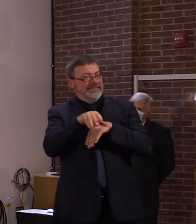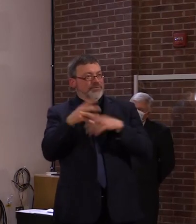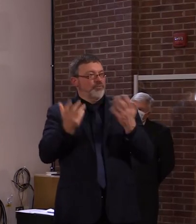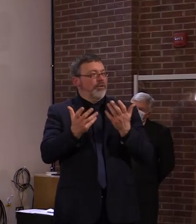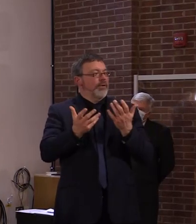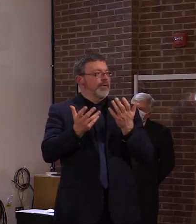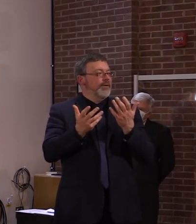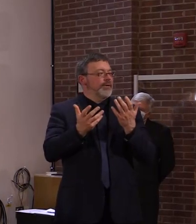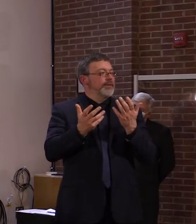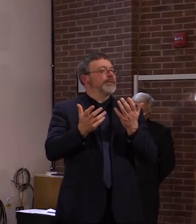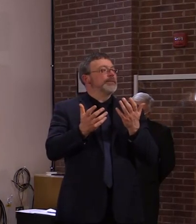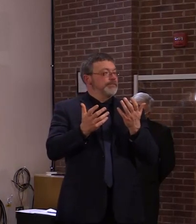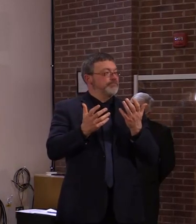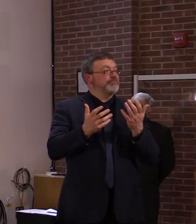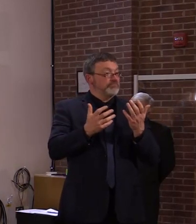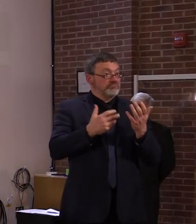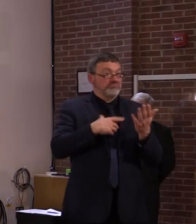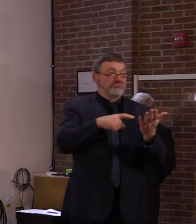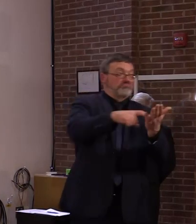was.